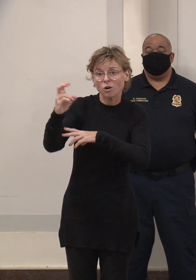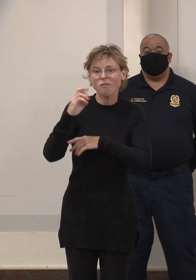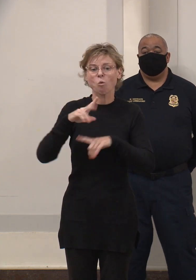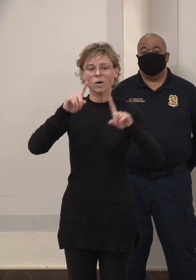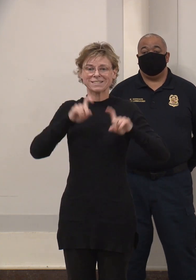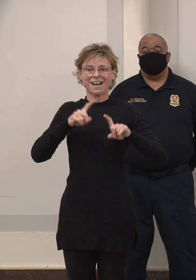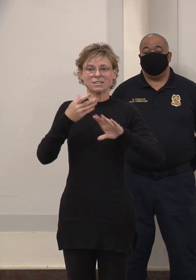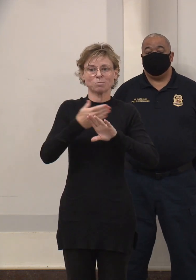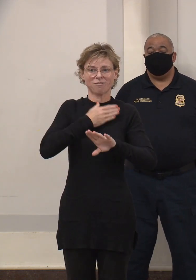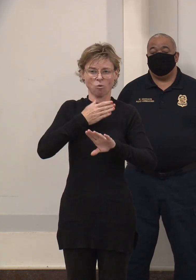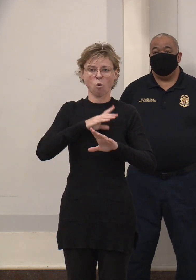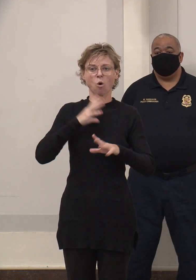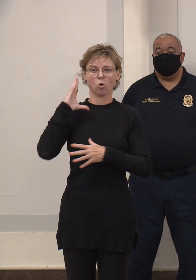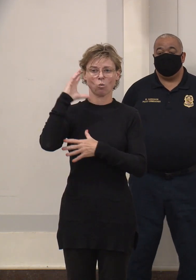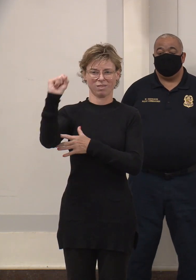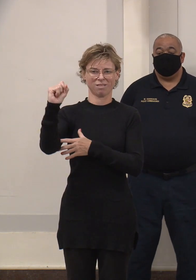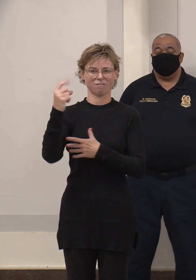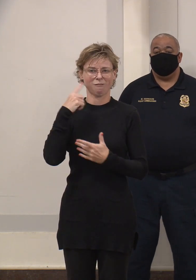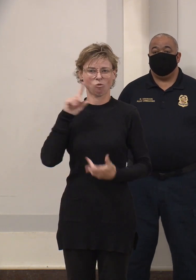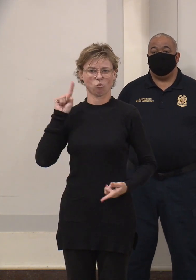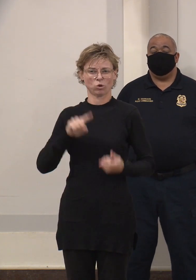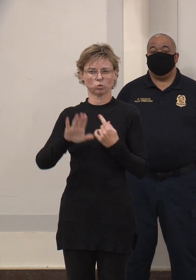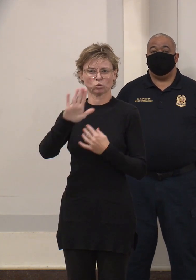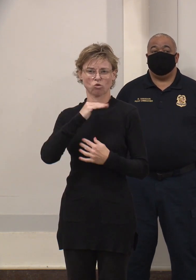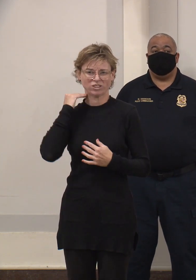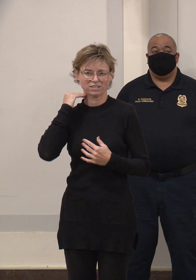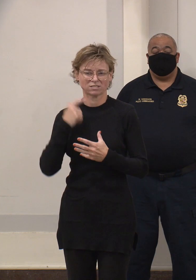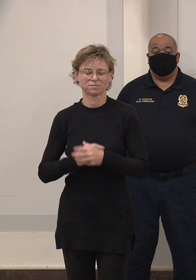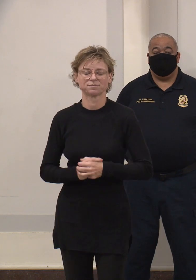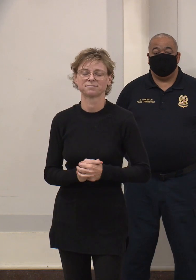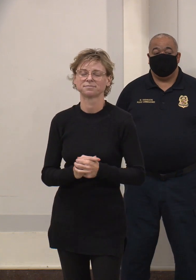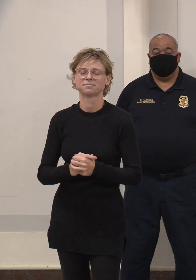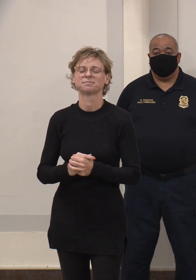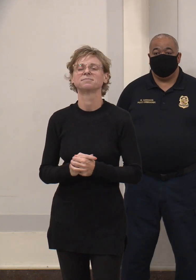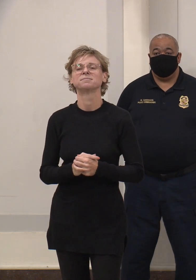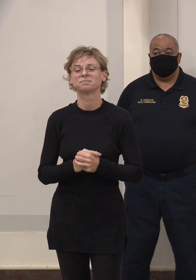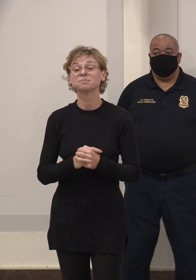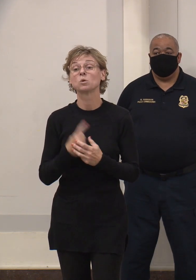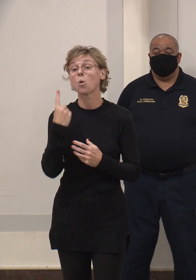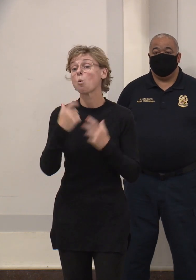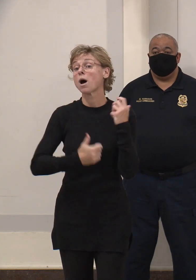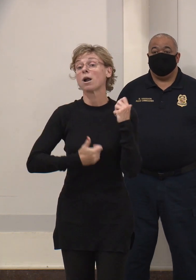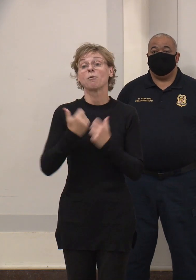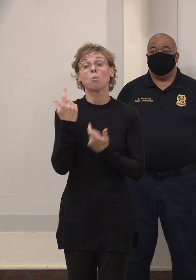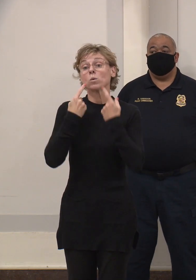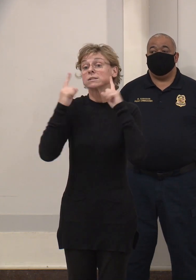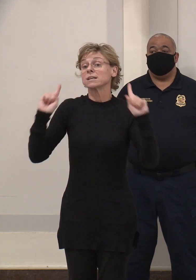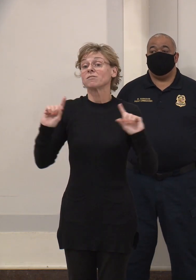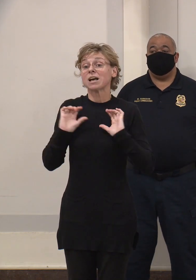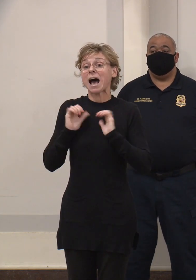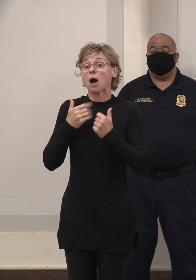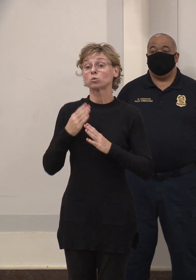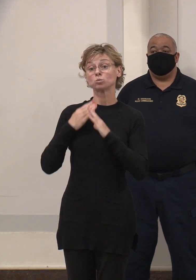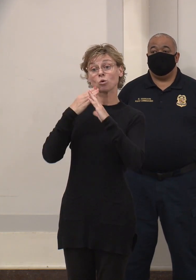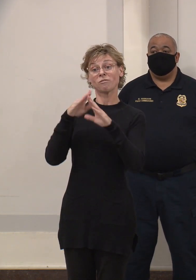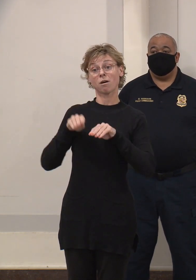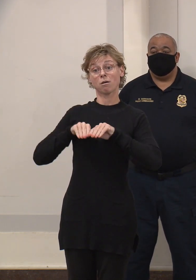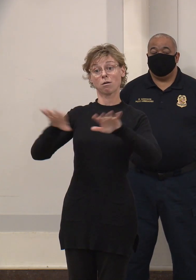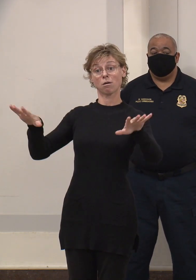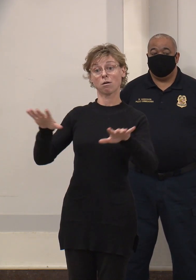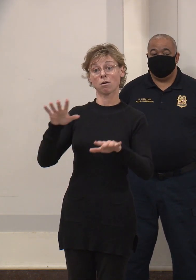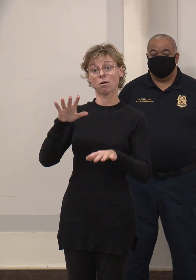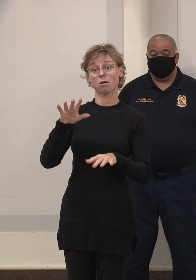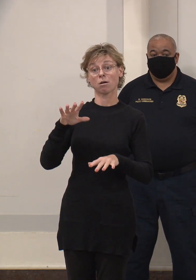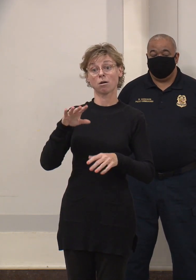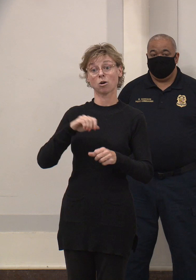of the gathering to further reduce your risk. Again, one of the most effective ways to prevent COVID-19 transmission during the holidays,